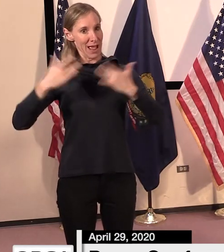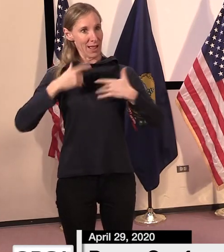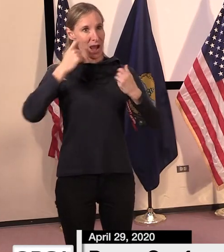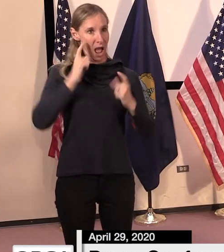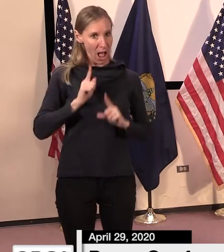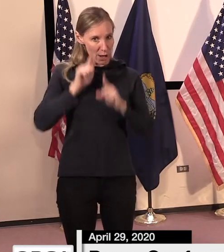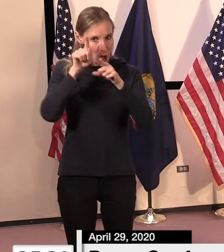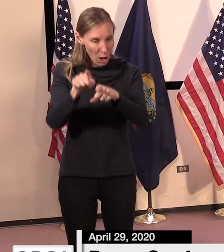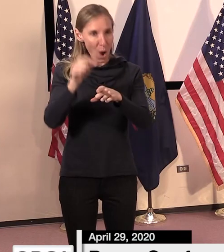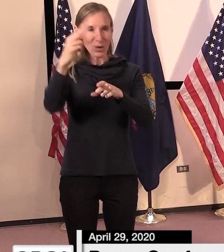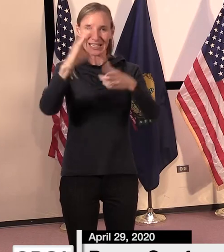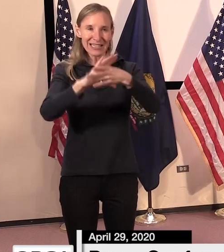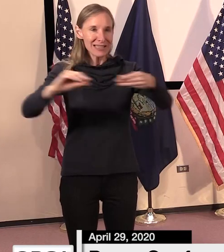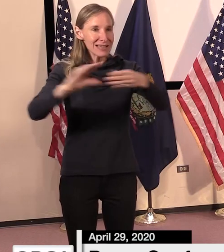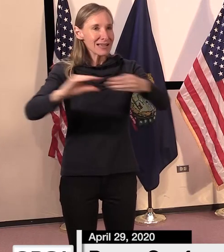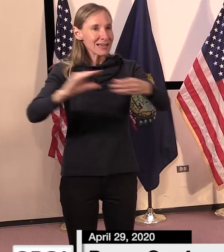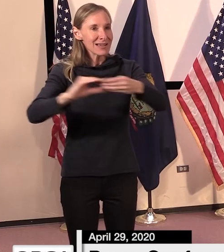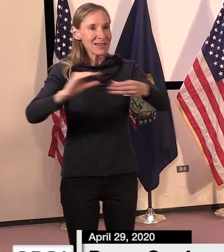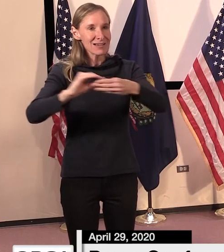chancellor, he was always